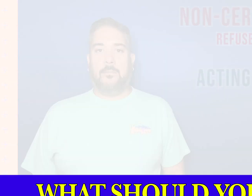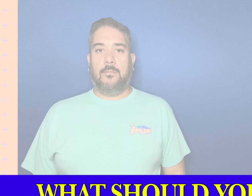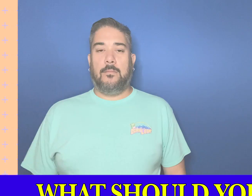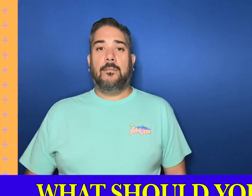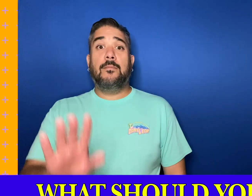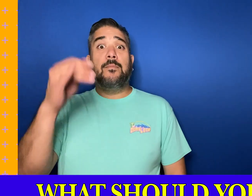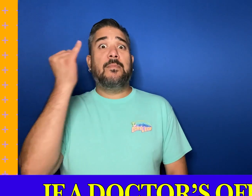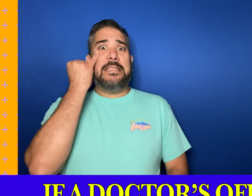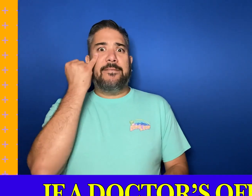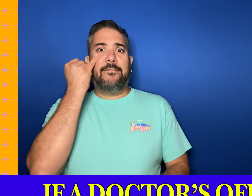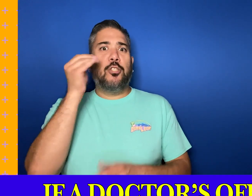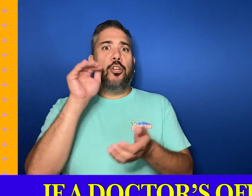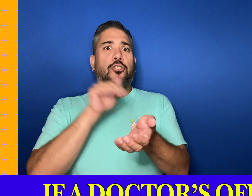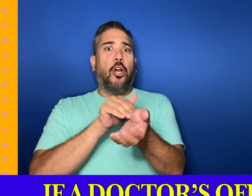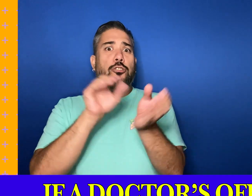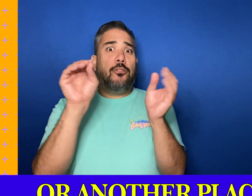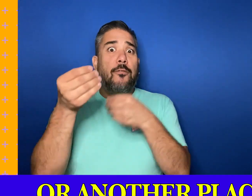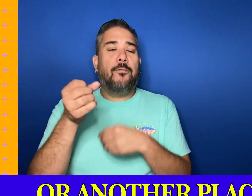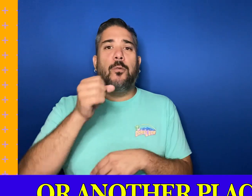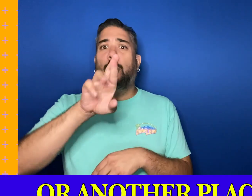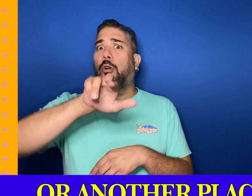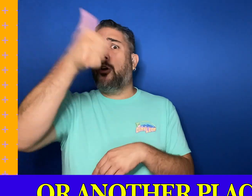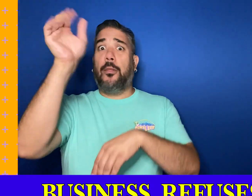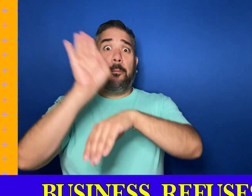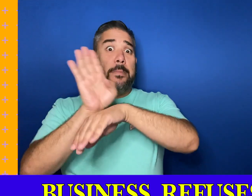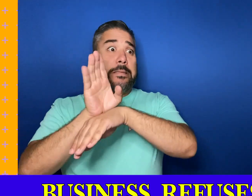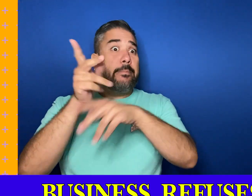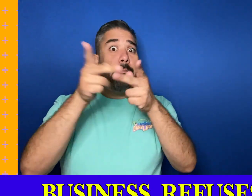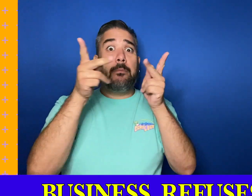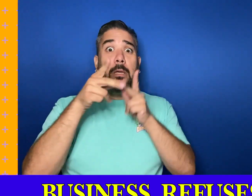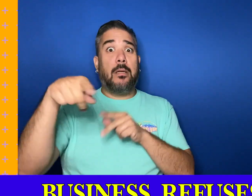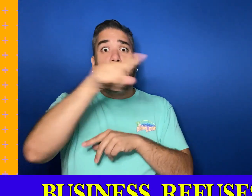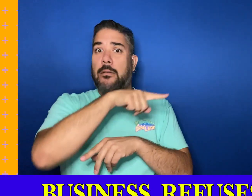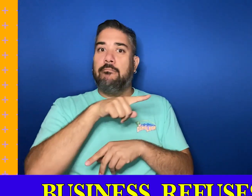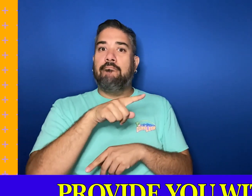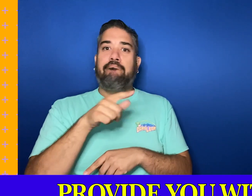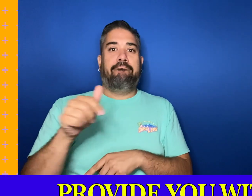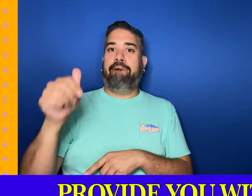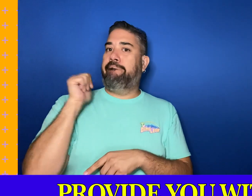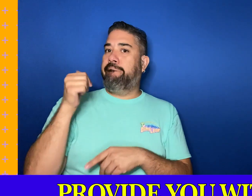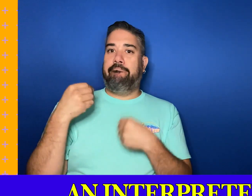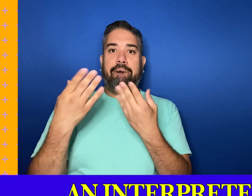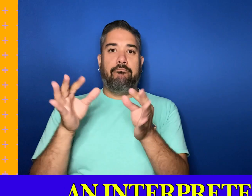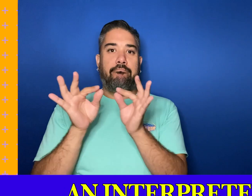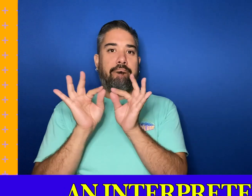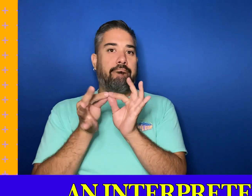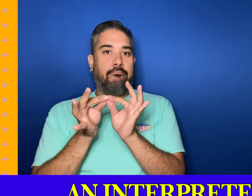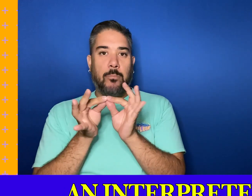What should you do if a doctor's office or another place of business refuses to provide you with an interpreter?